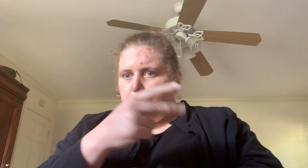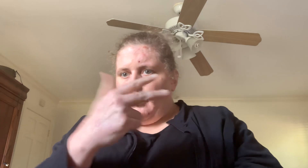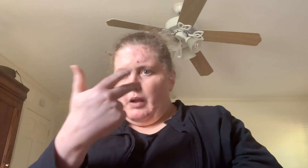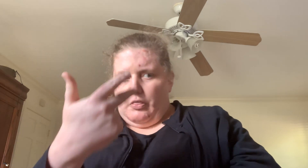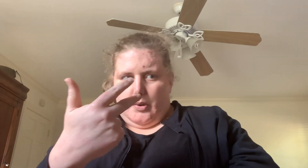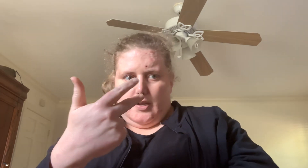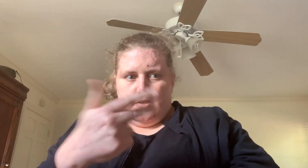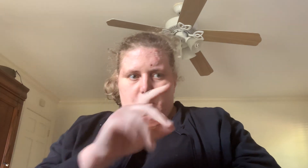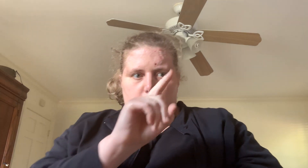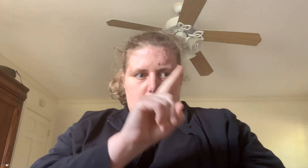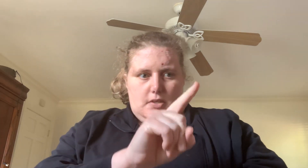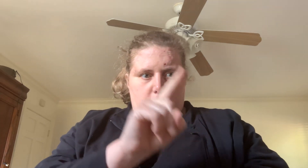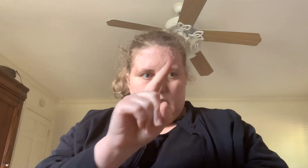0.0784